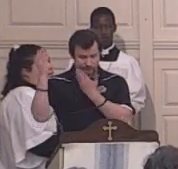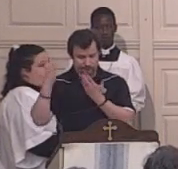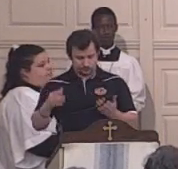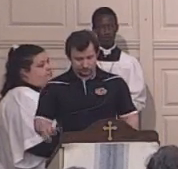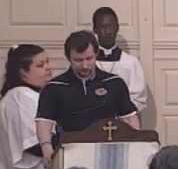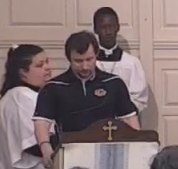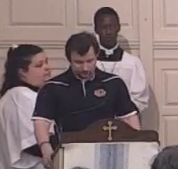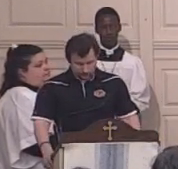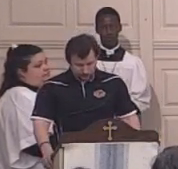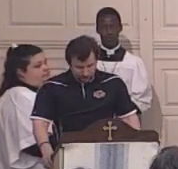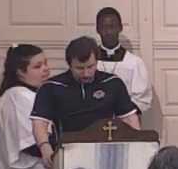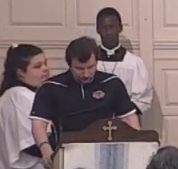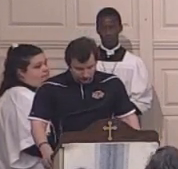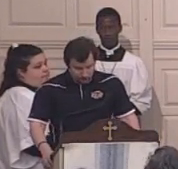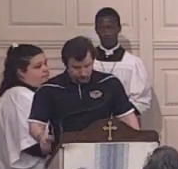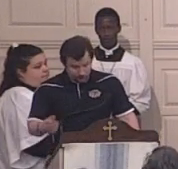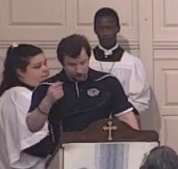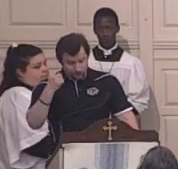prayer.